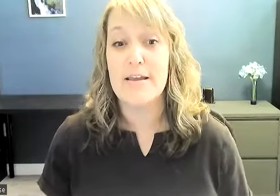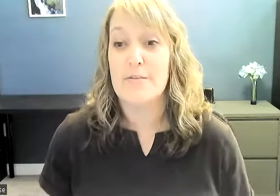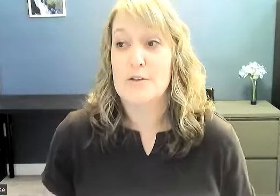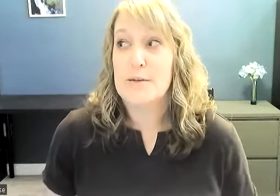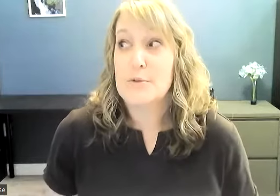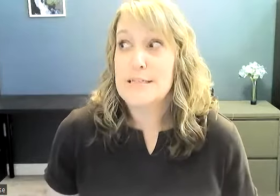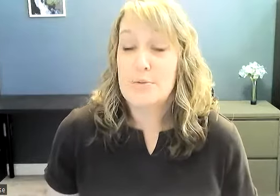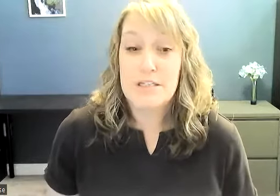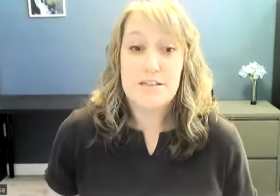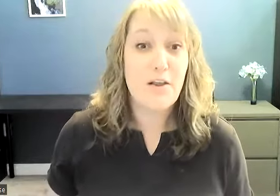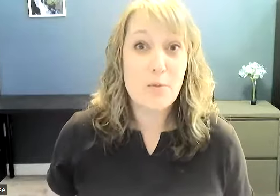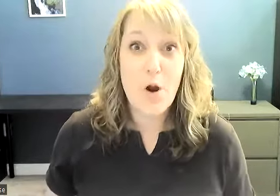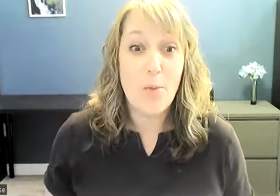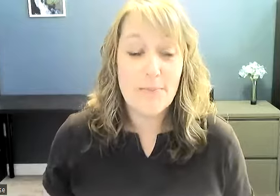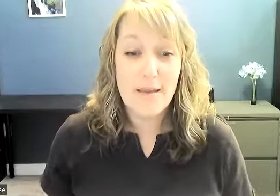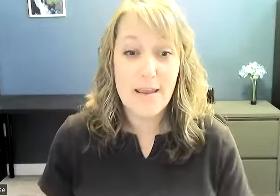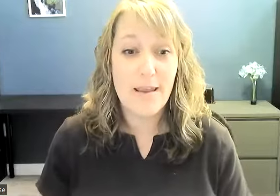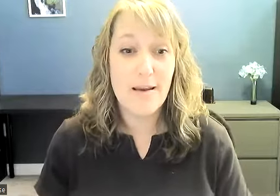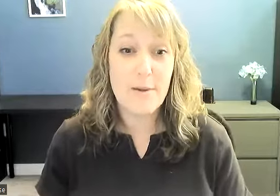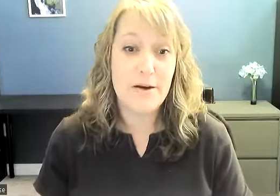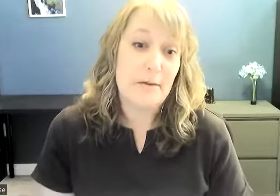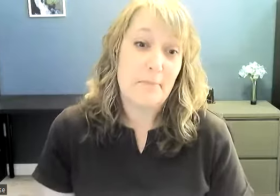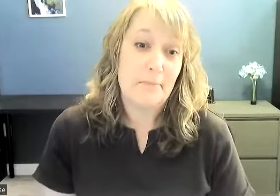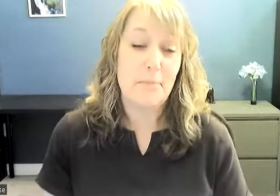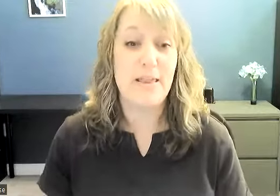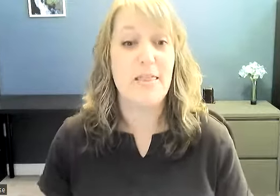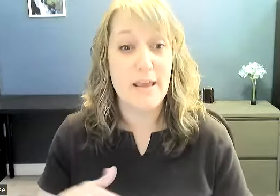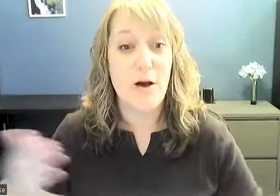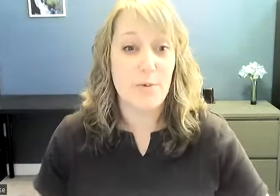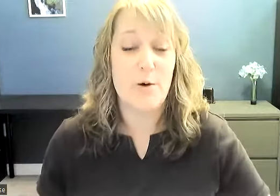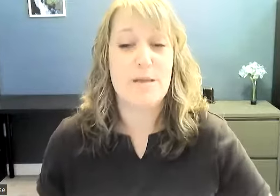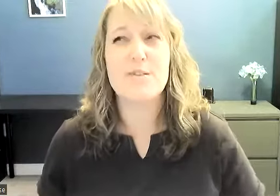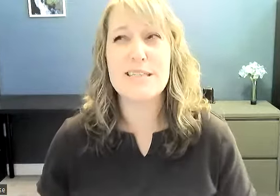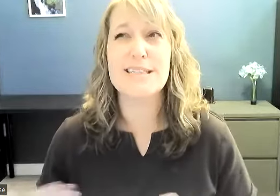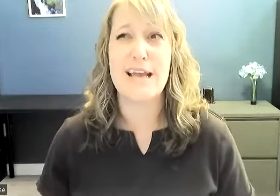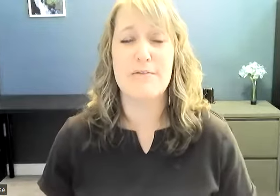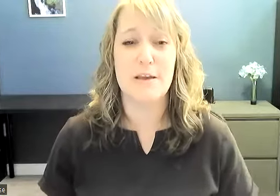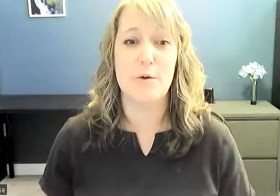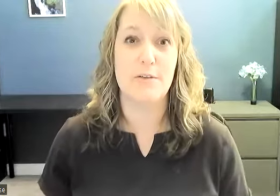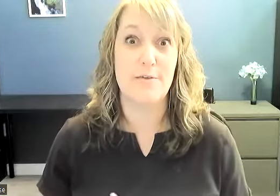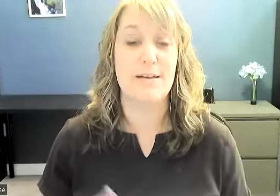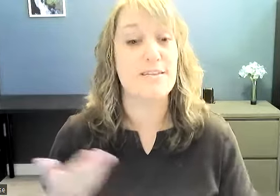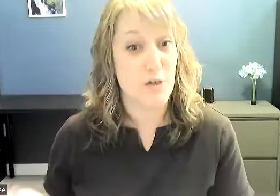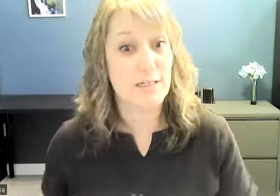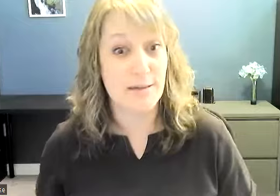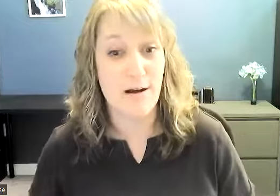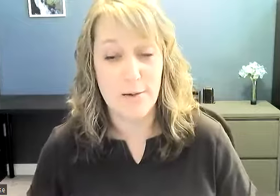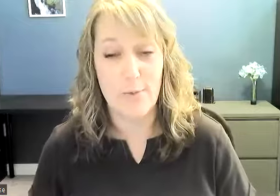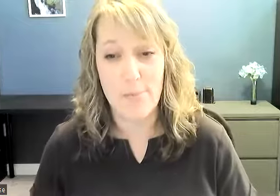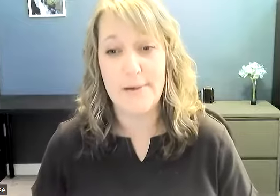For some reason, we just call it Rome in America, but they call it Roma. So this is kind of the equivalent of us starting to call it Roma.